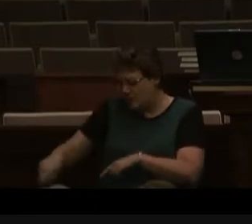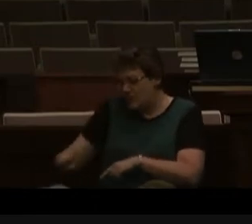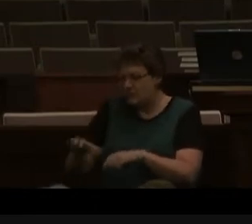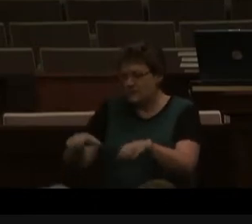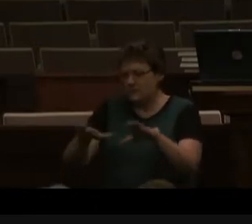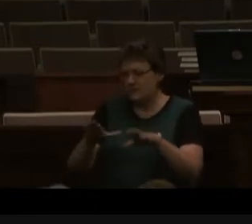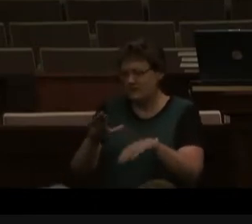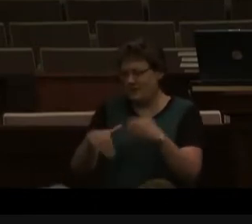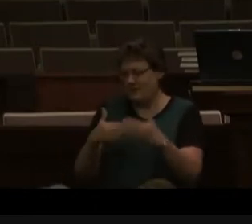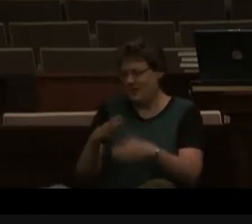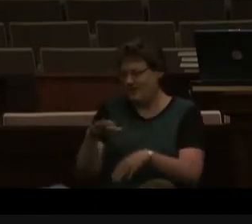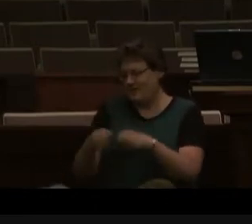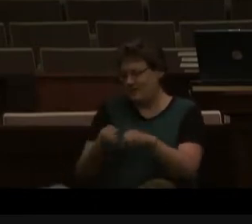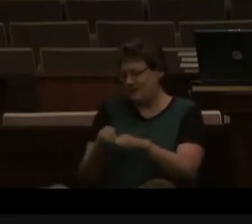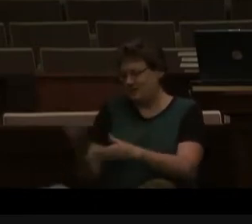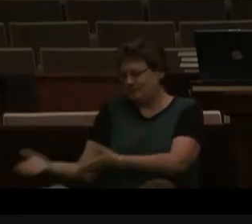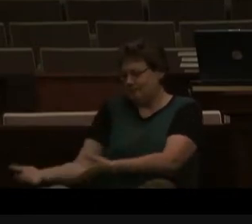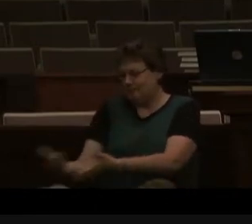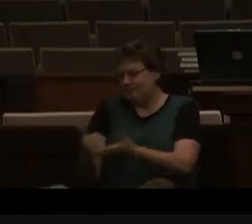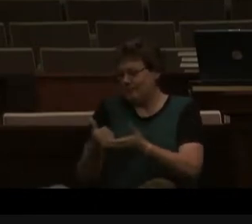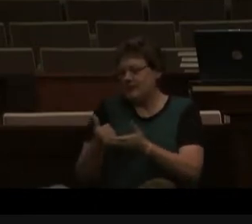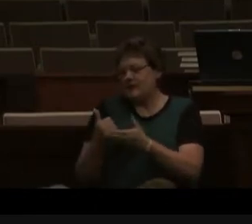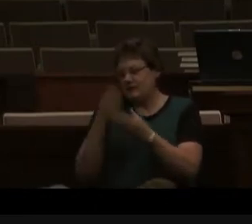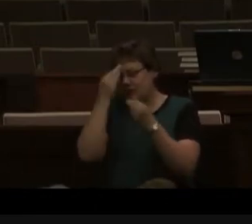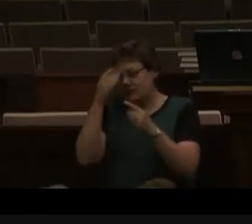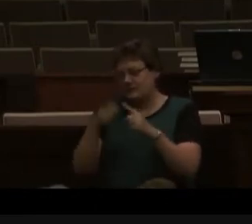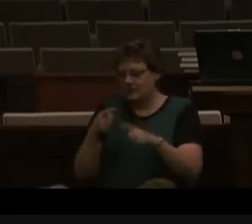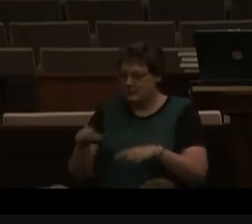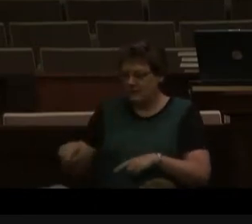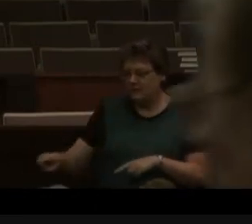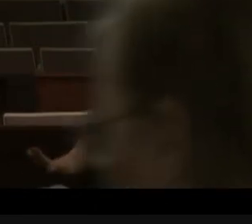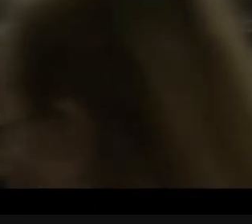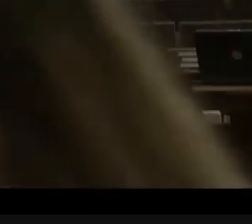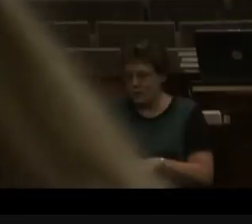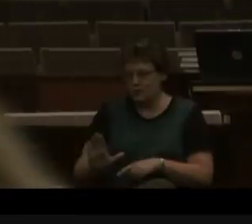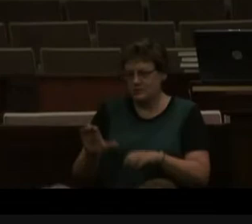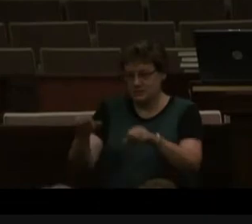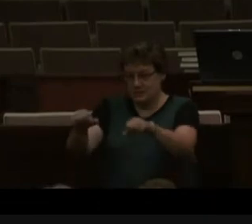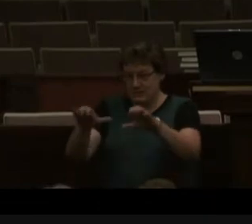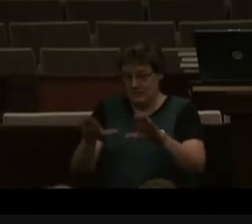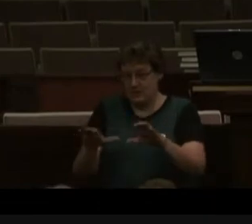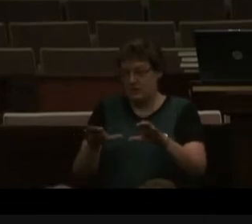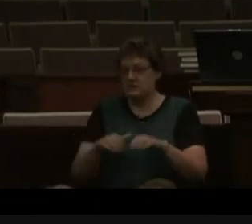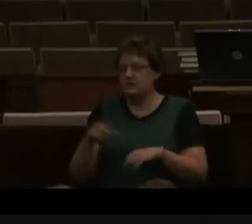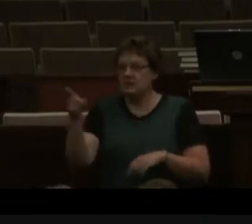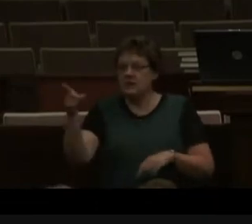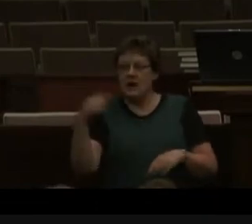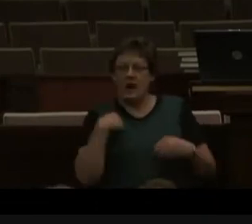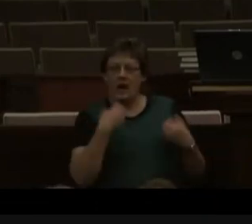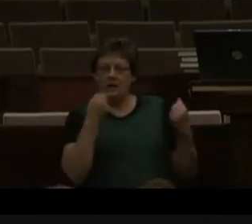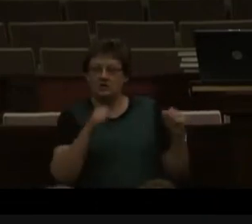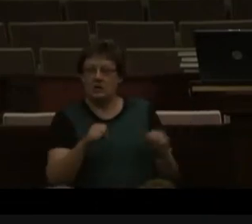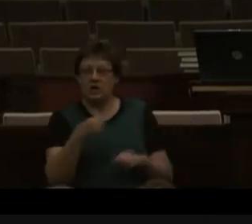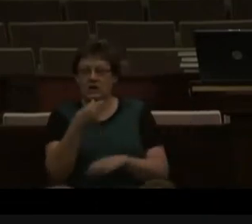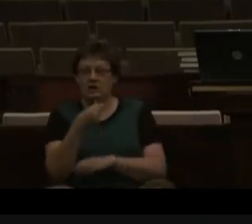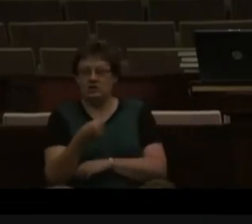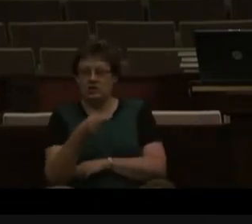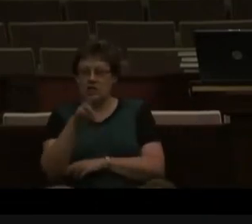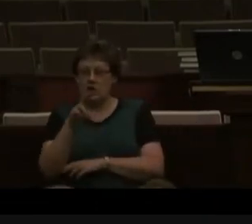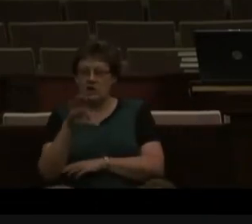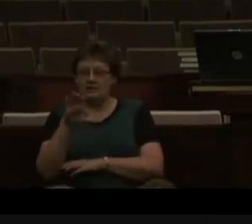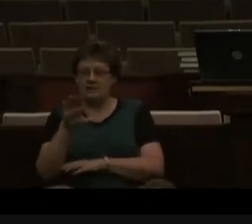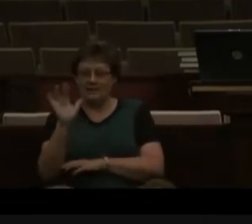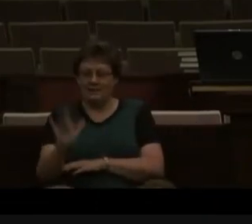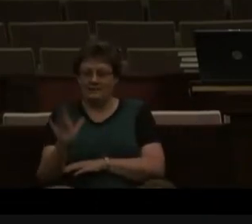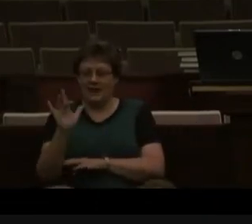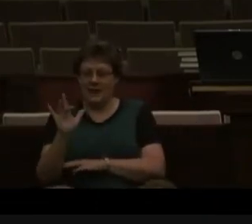50 years ago or so. Yes. I found the GRC tab last week and it wouldn't work,